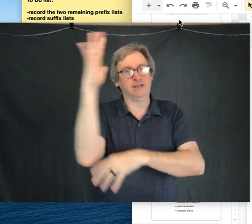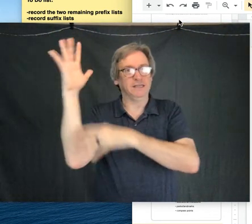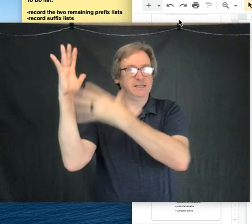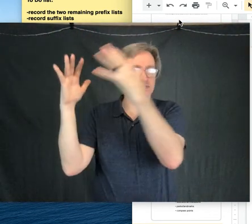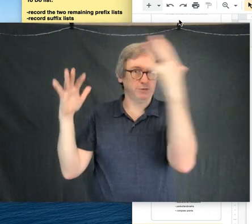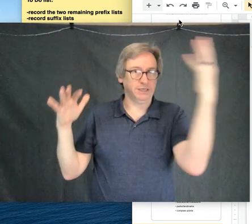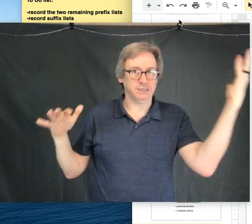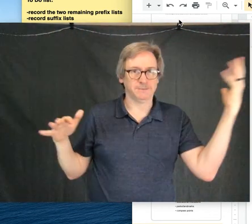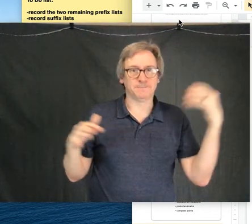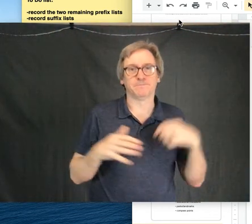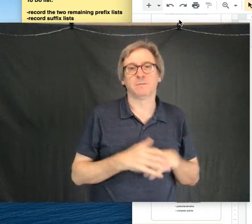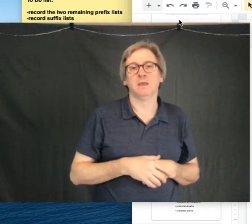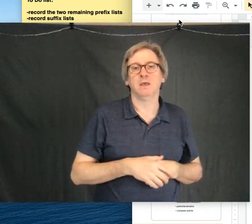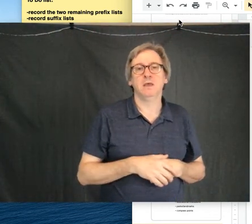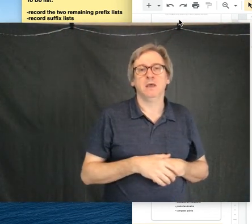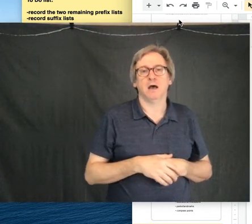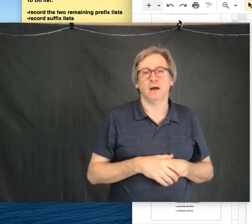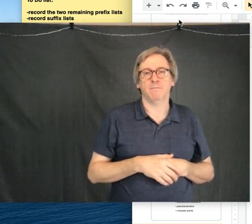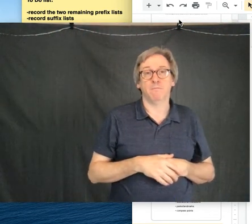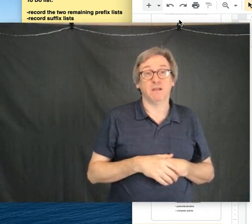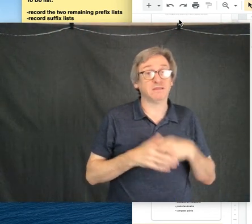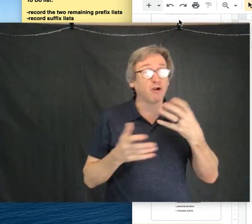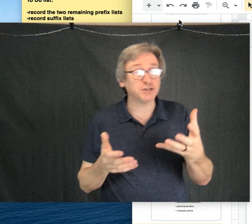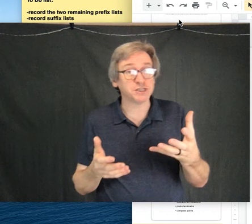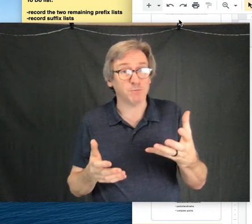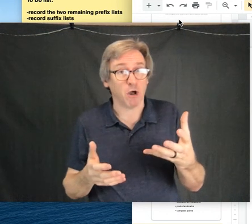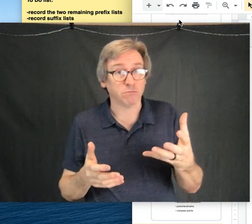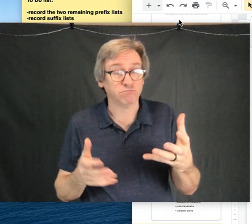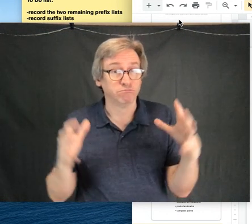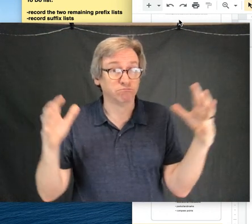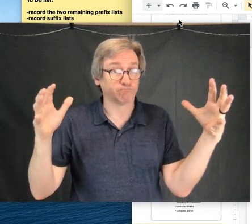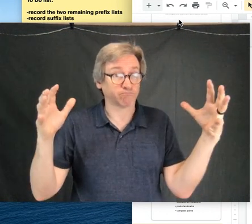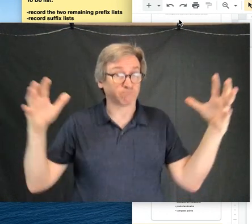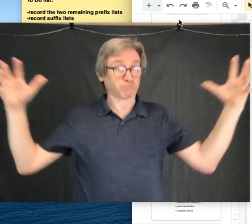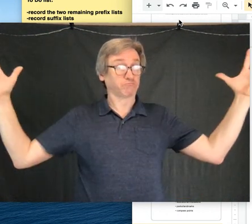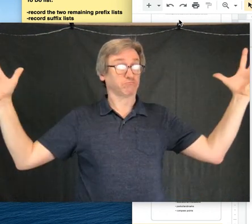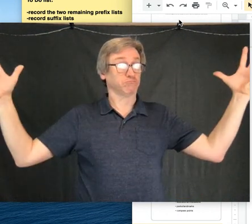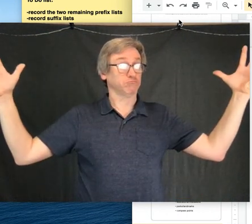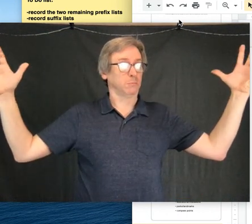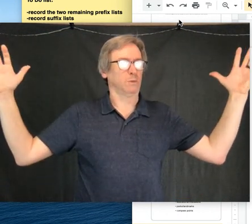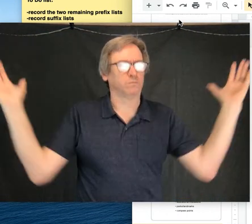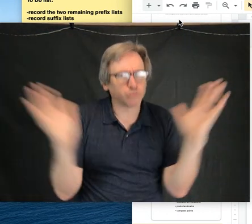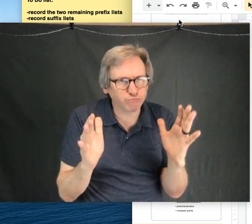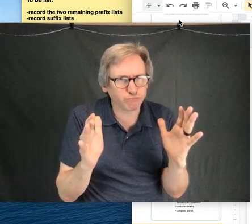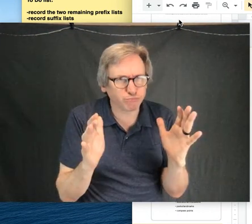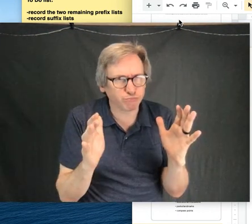So trees. Large and small.